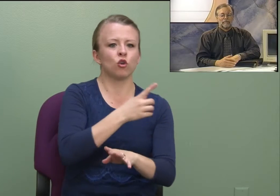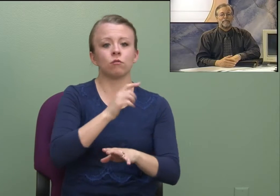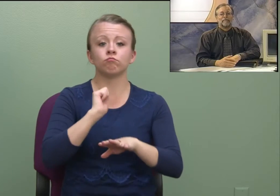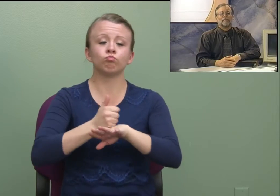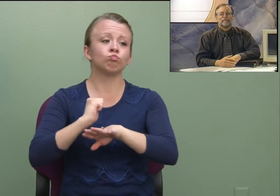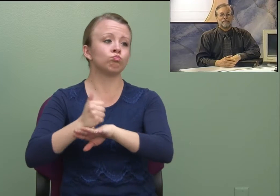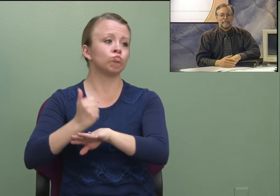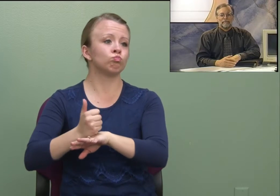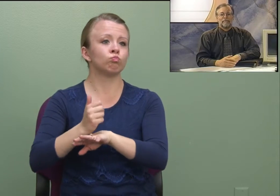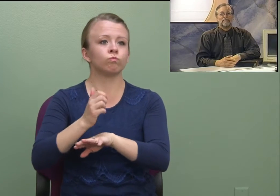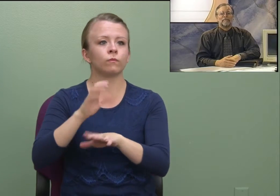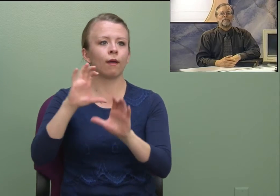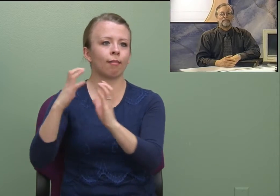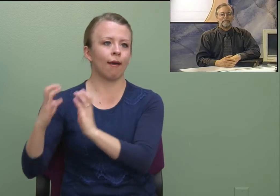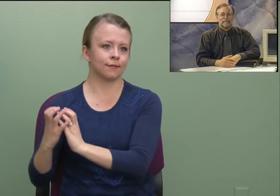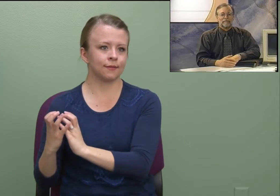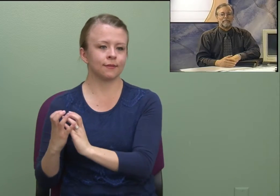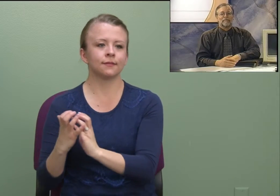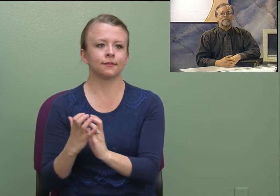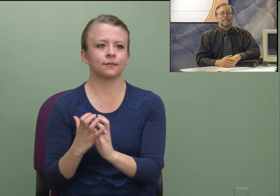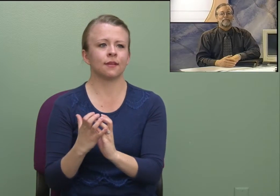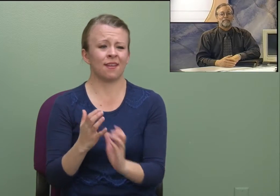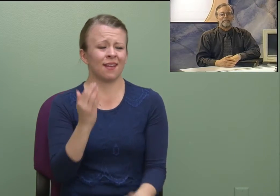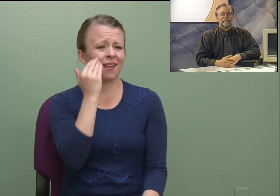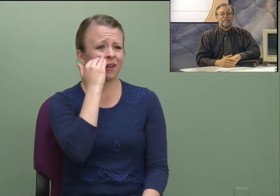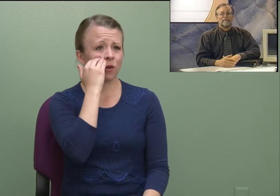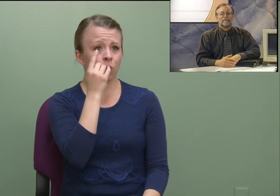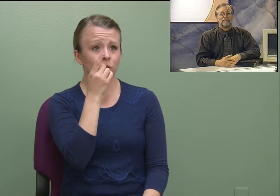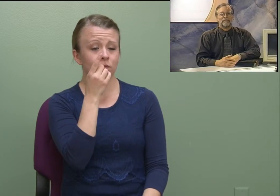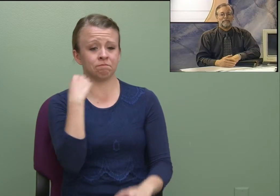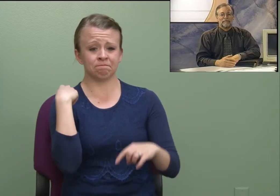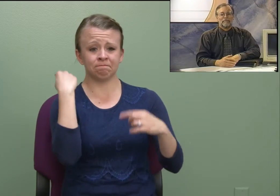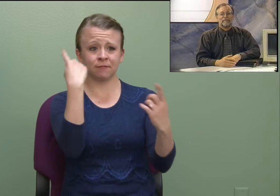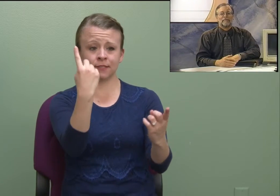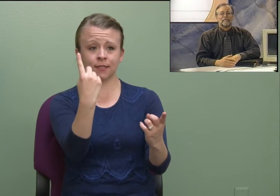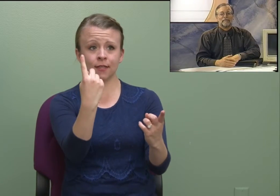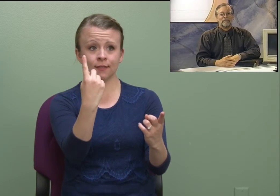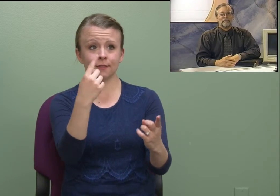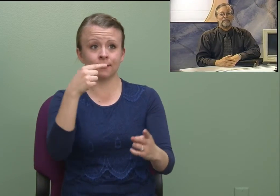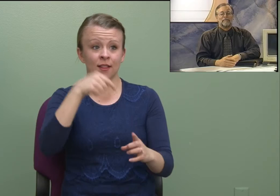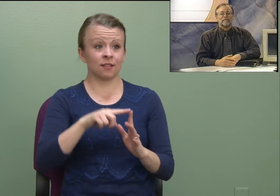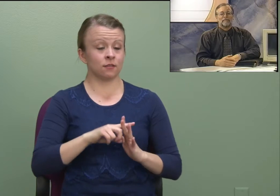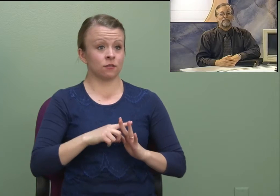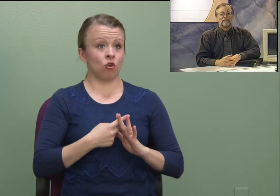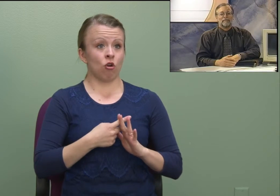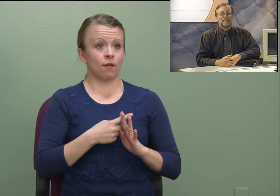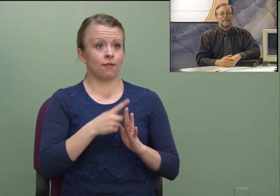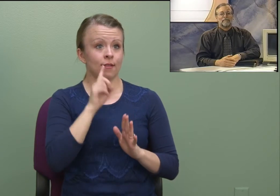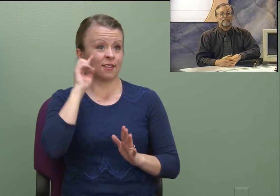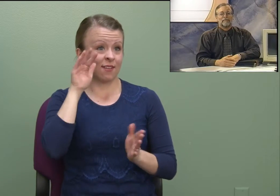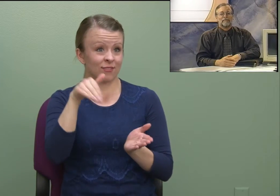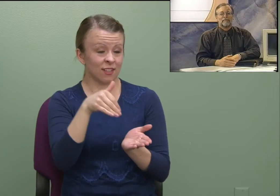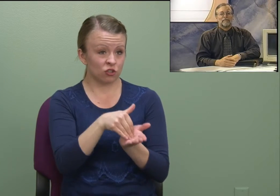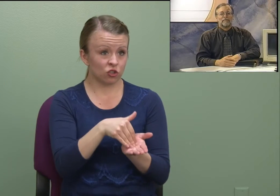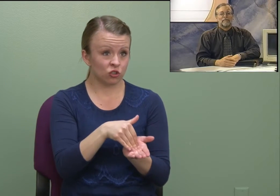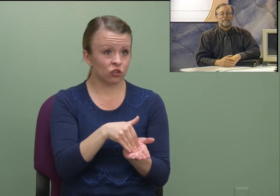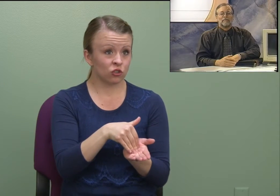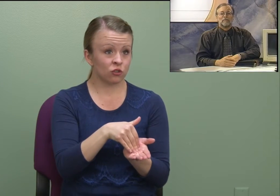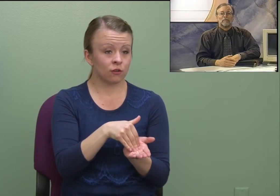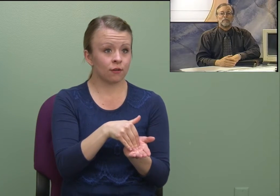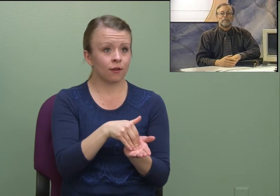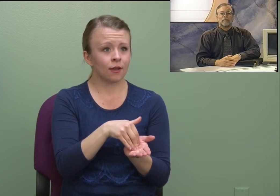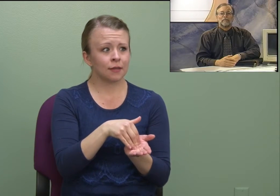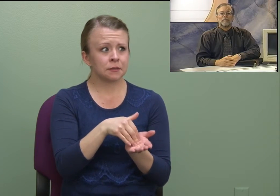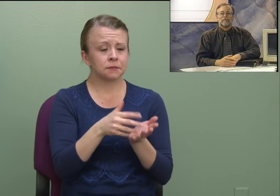lot of classes. And I know that since we've just been doing this the Deaf Center for 6 months. It's